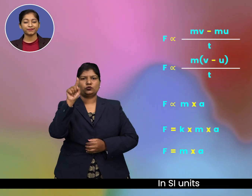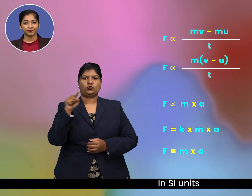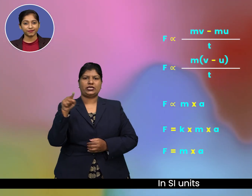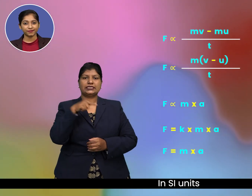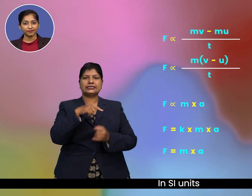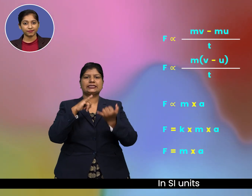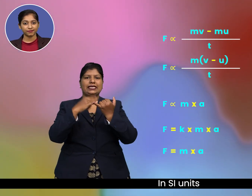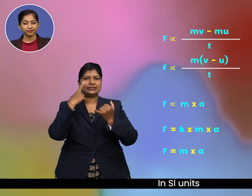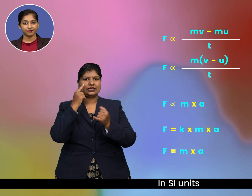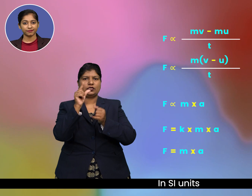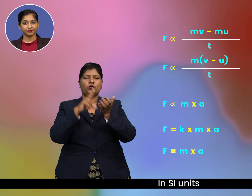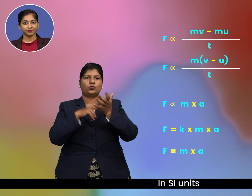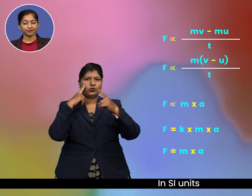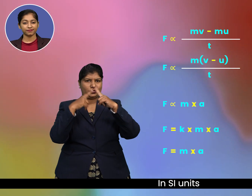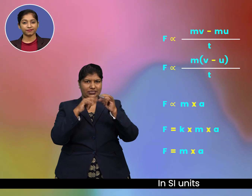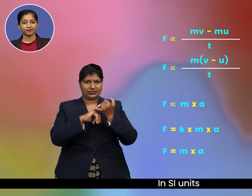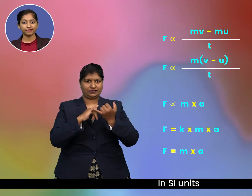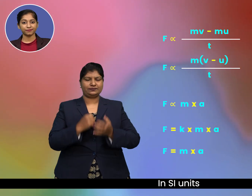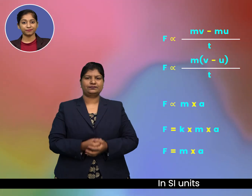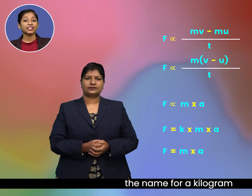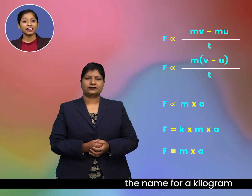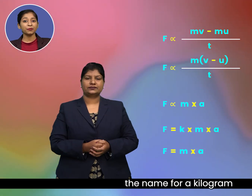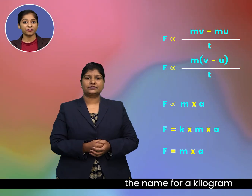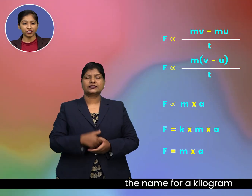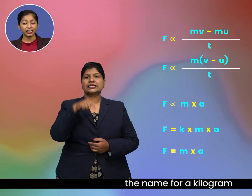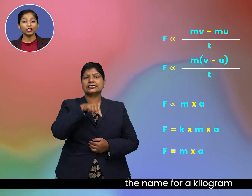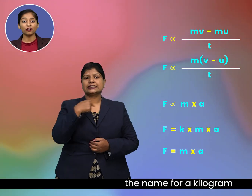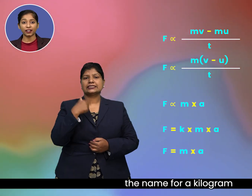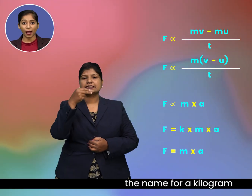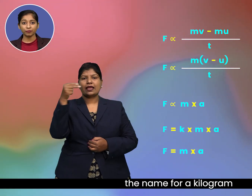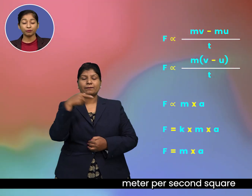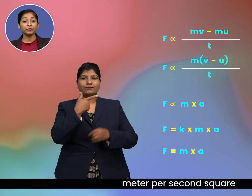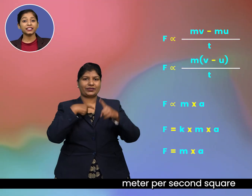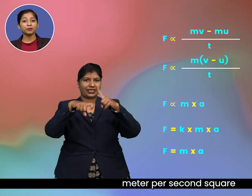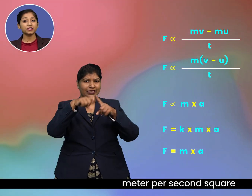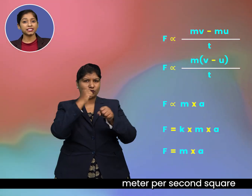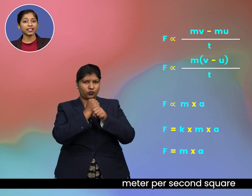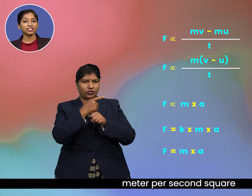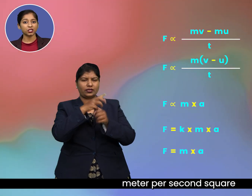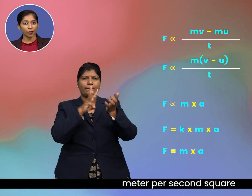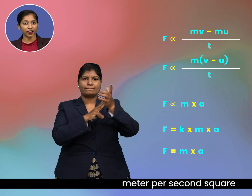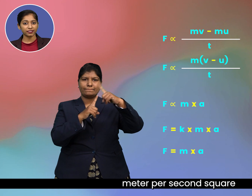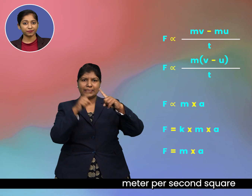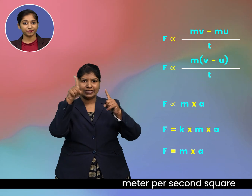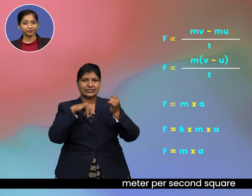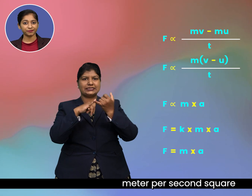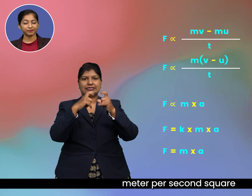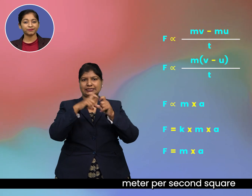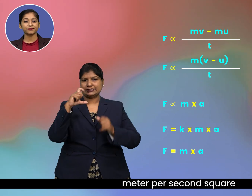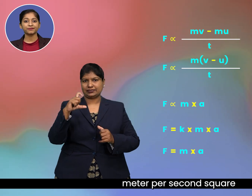The name for kilogram meter per second square